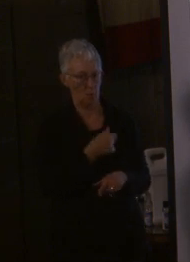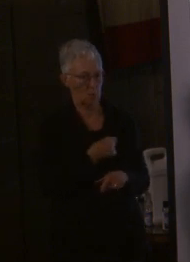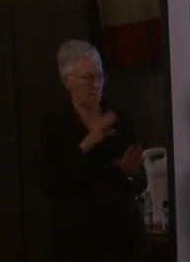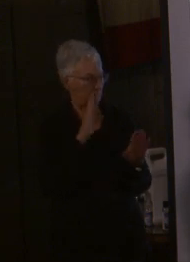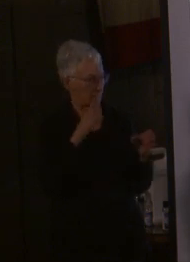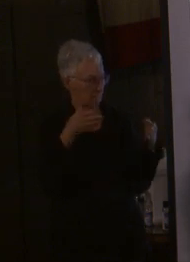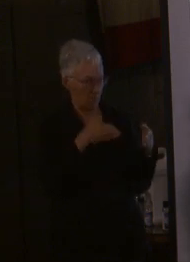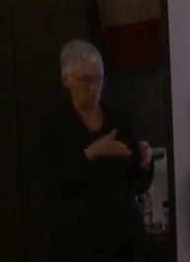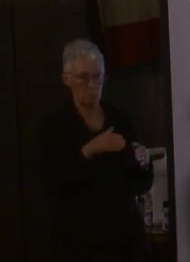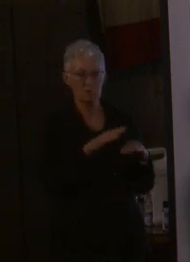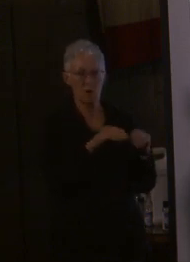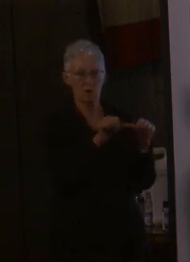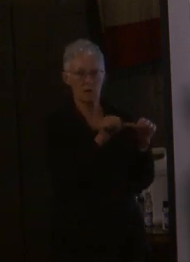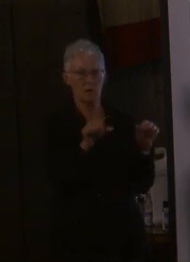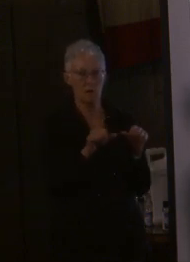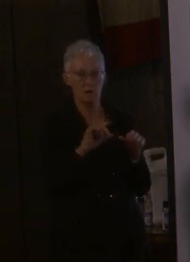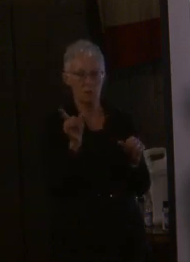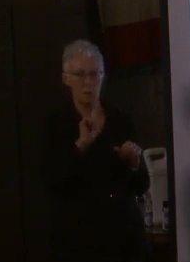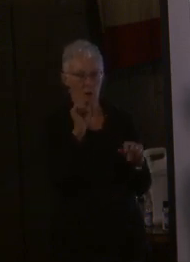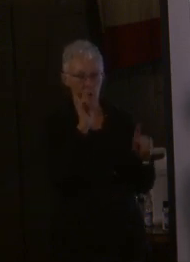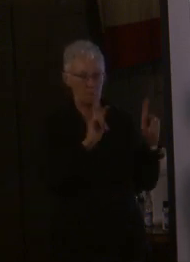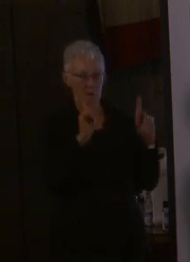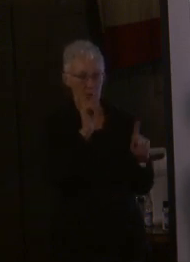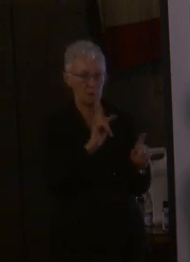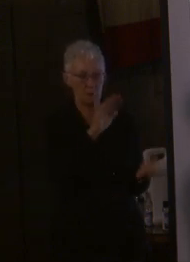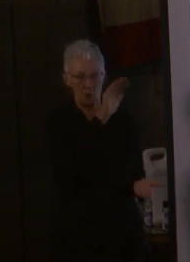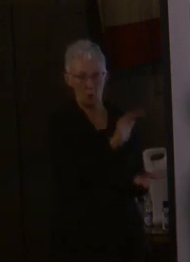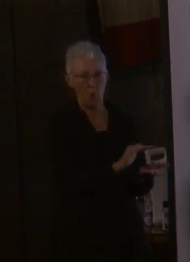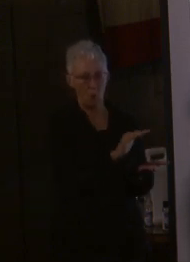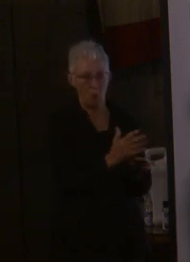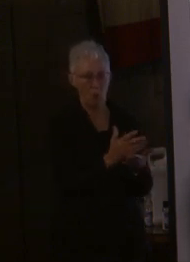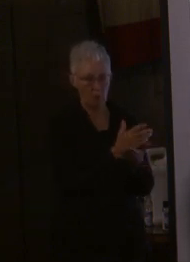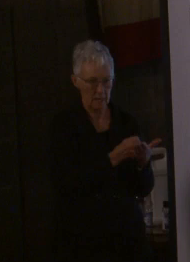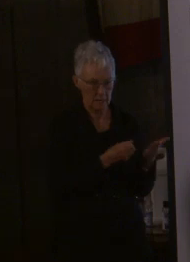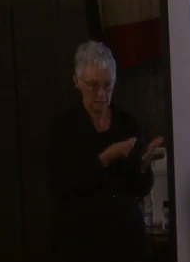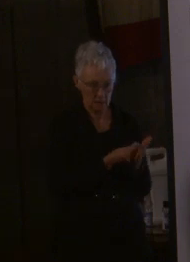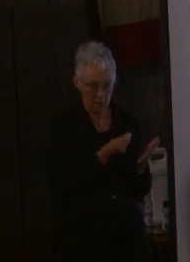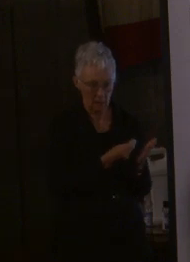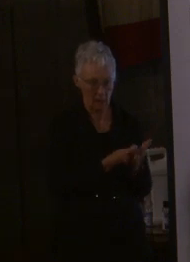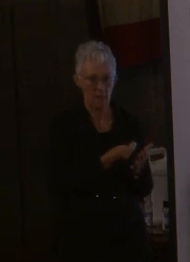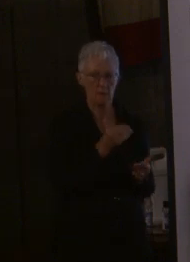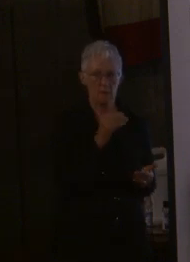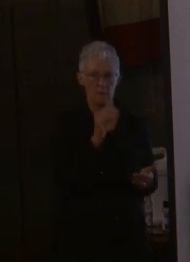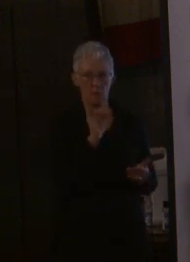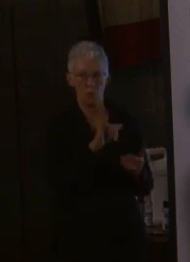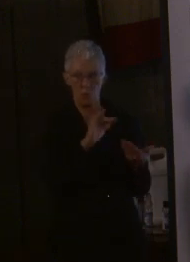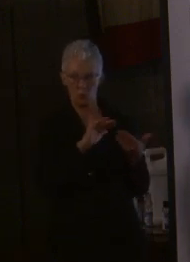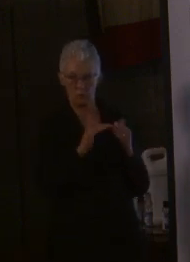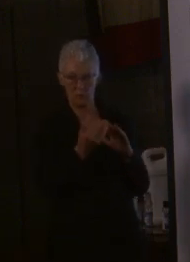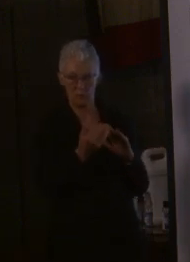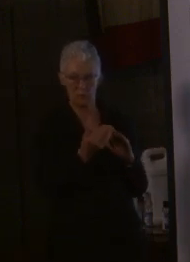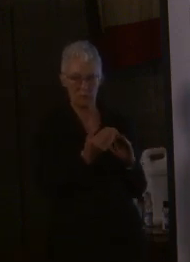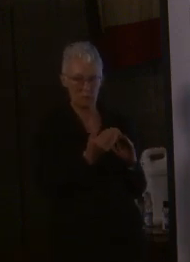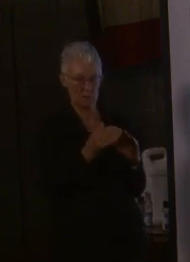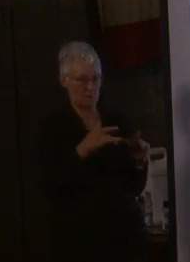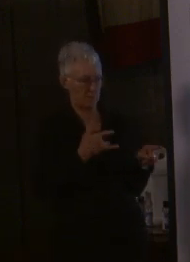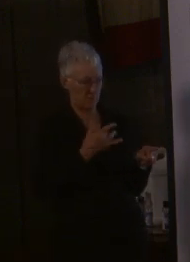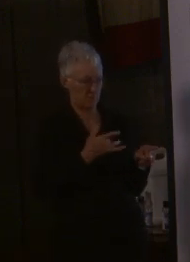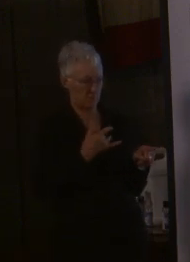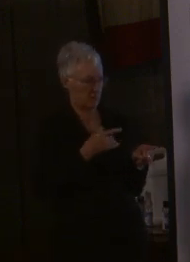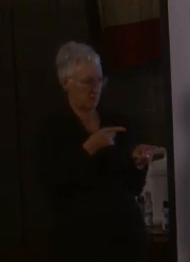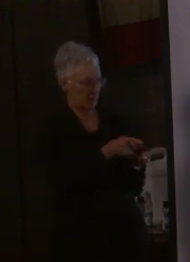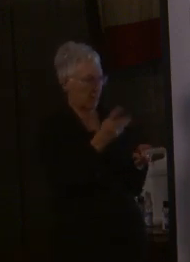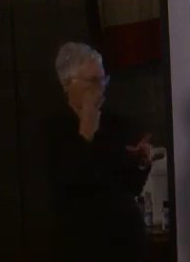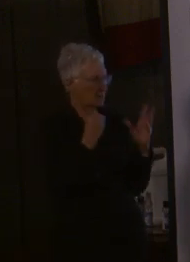We're doing the same thing this time. For those that are where the communities they experience disproportionalities